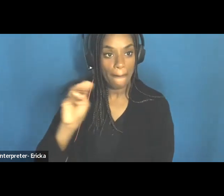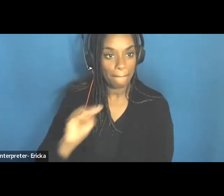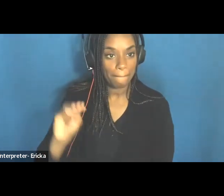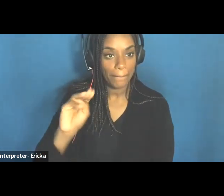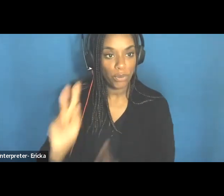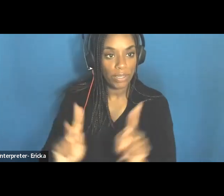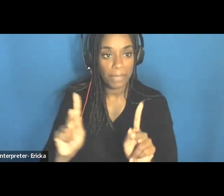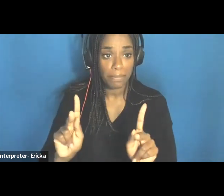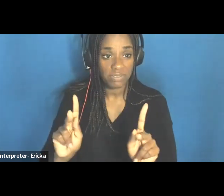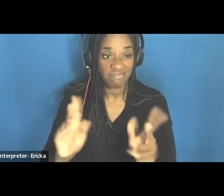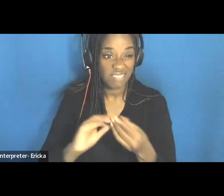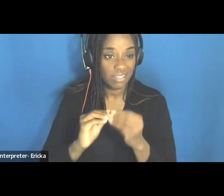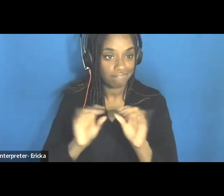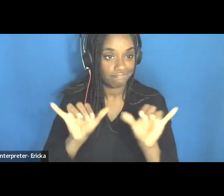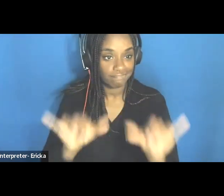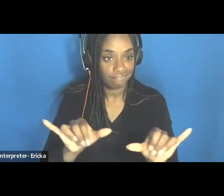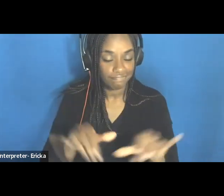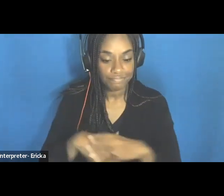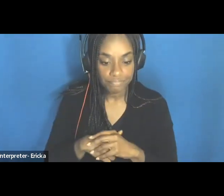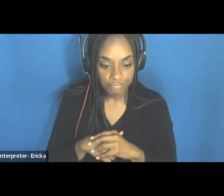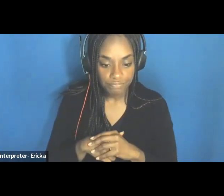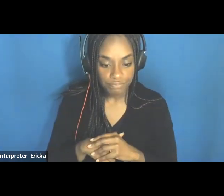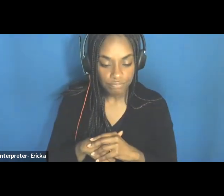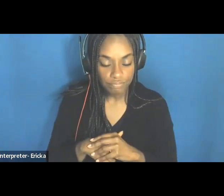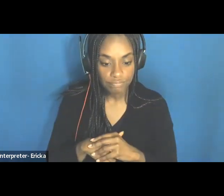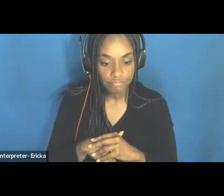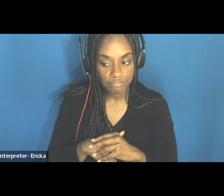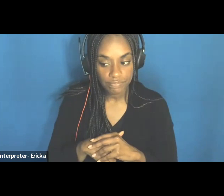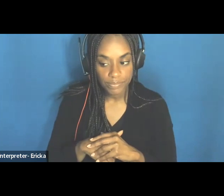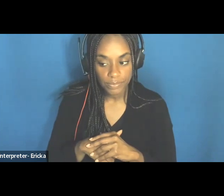changed. When we look at other